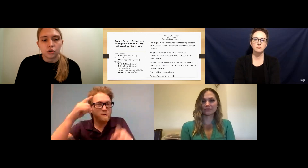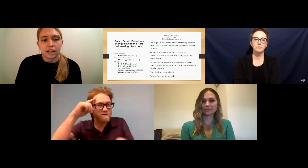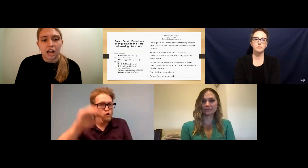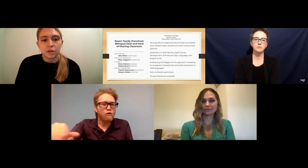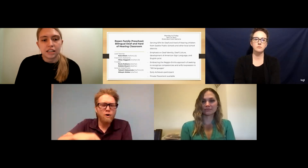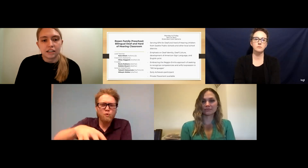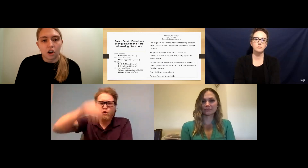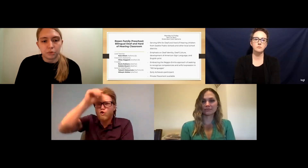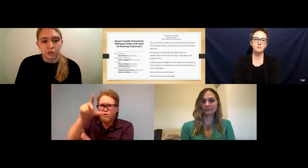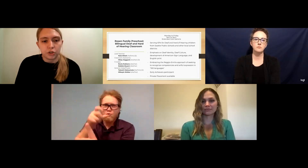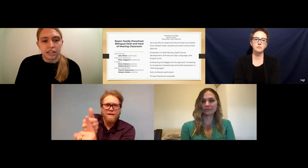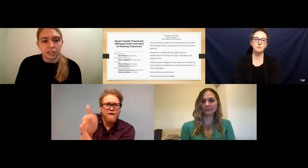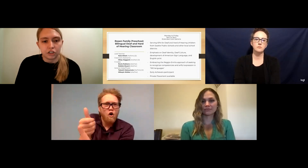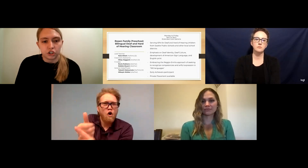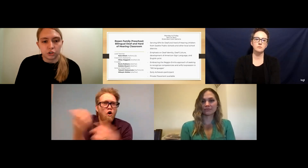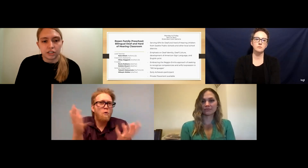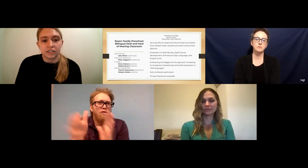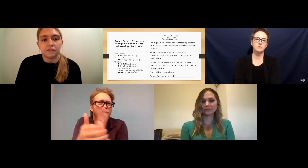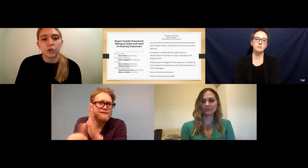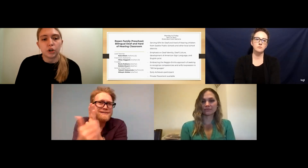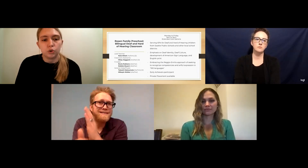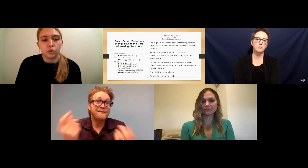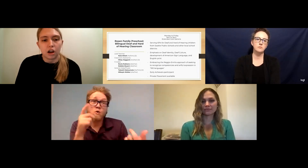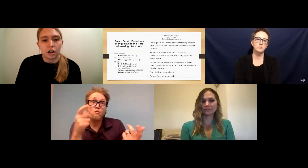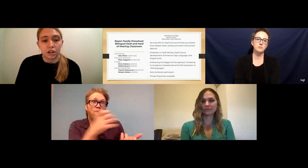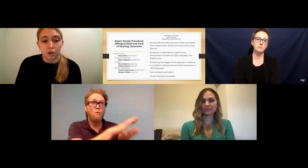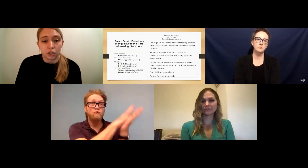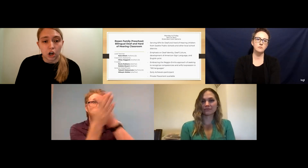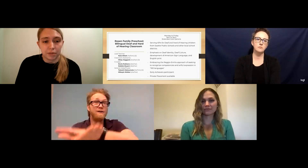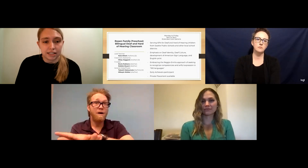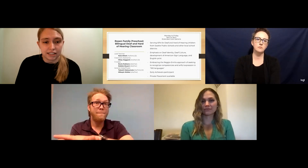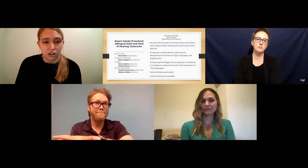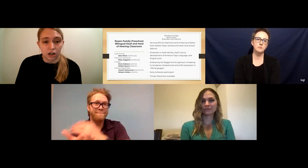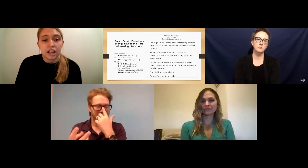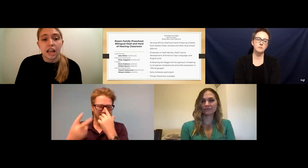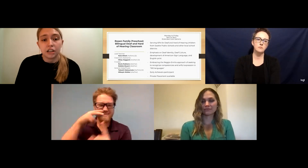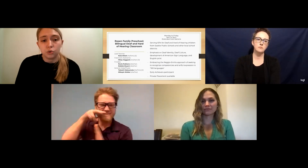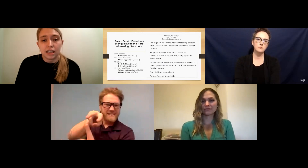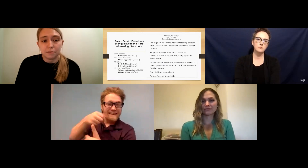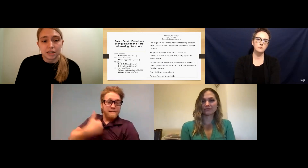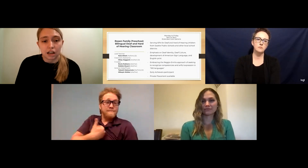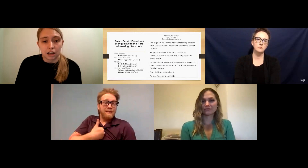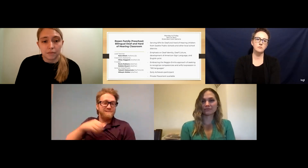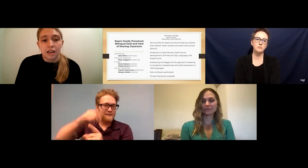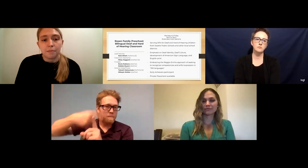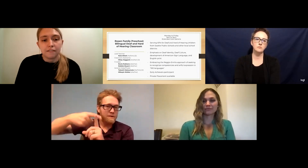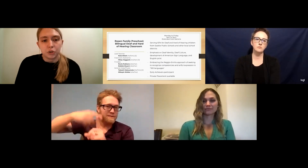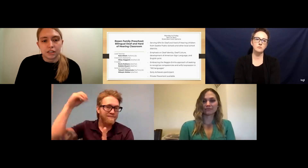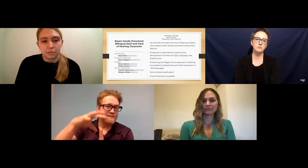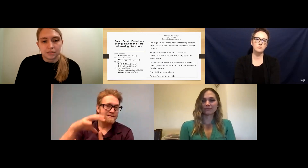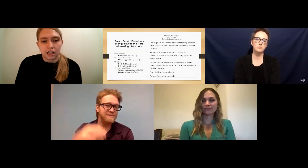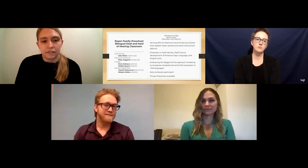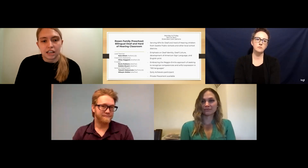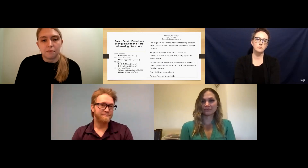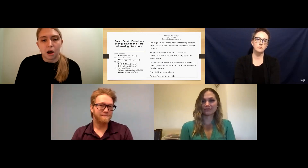And so that's how we give opportunities for children to figure out who they are and what their competencies are and who they can become by